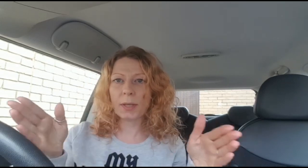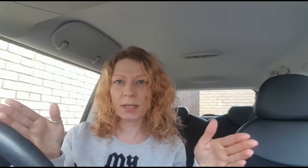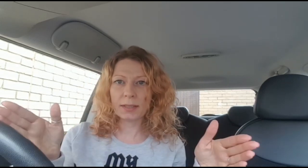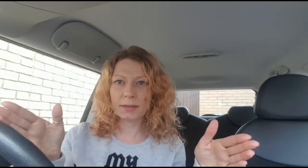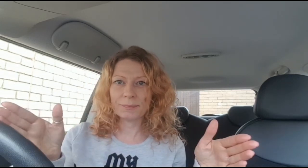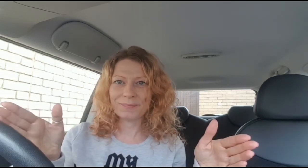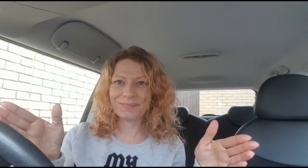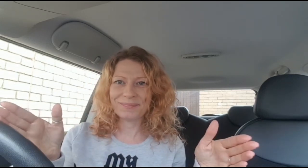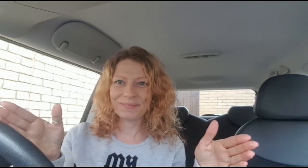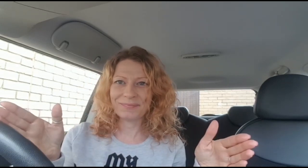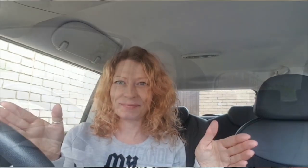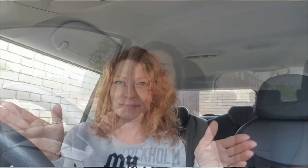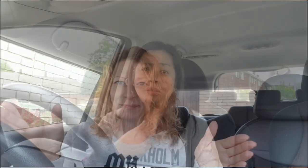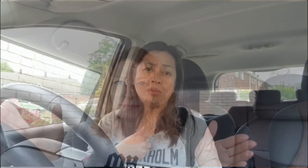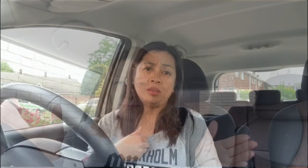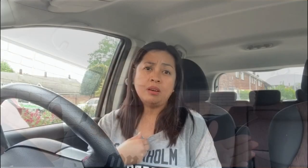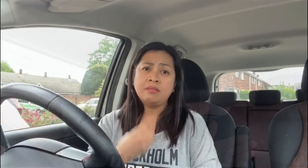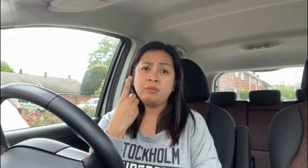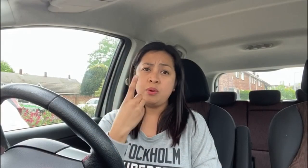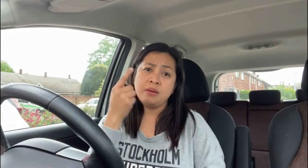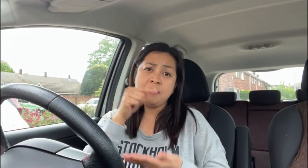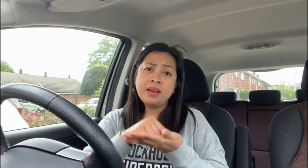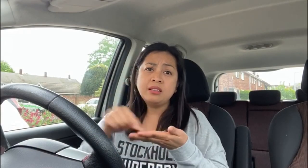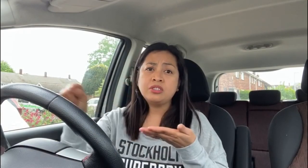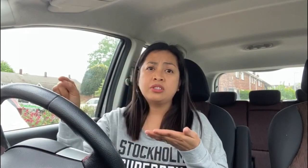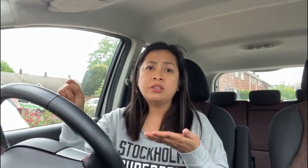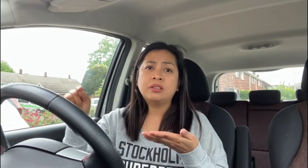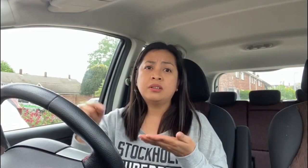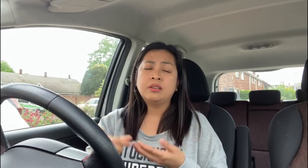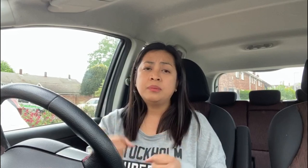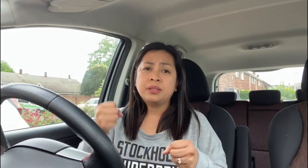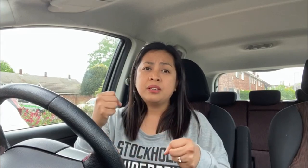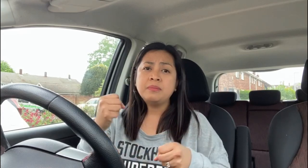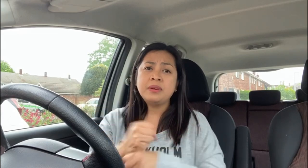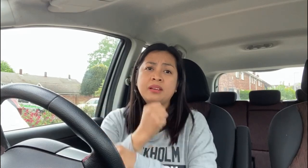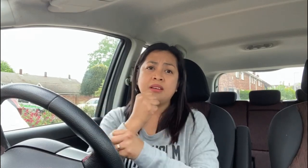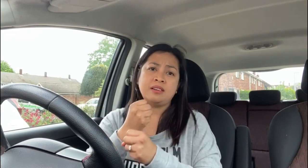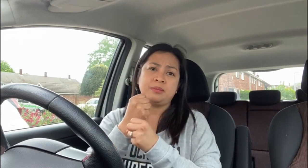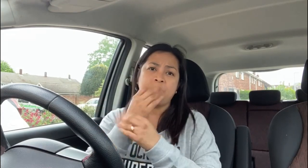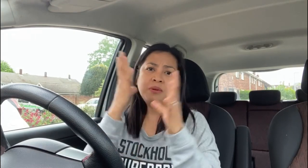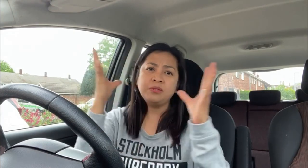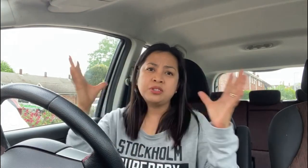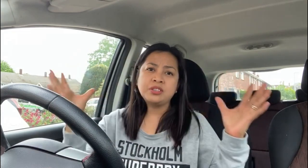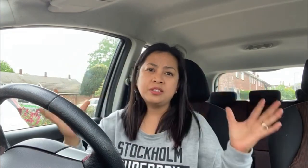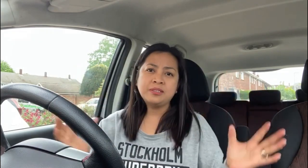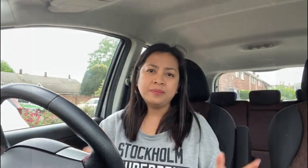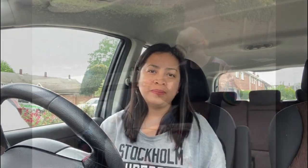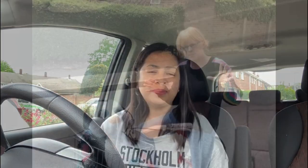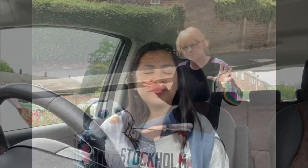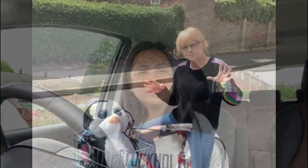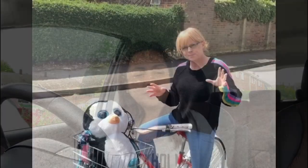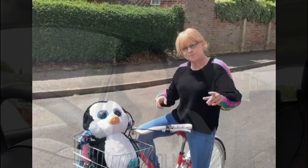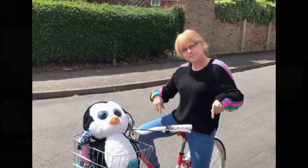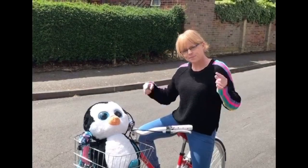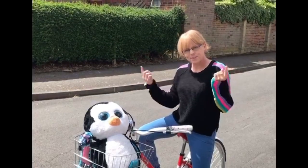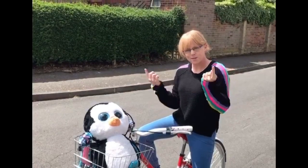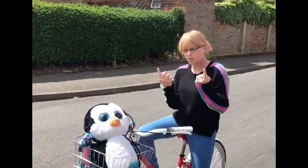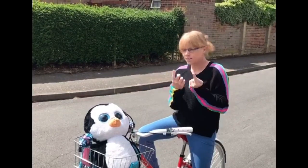open. I might only have one match, but I can make an explosion. And all